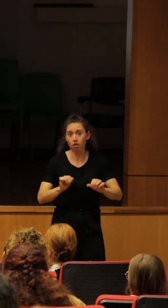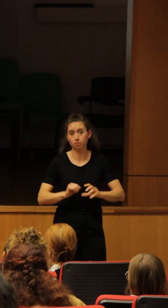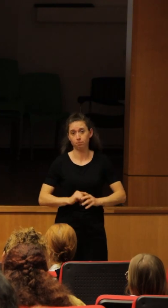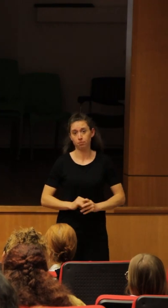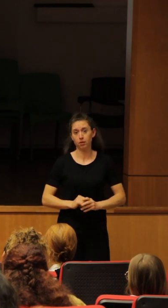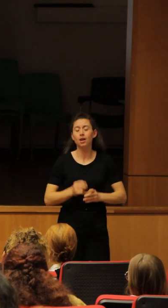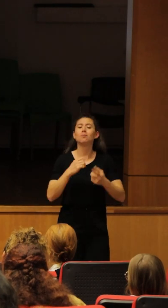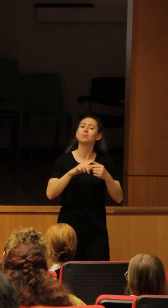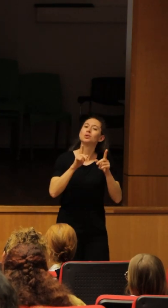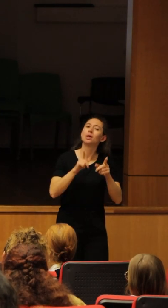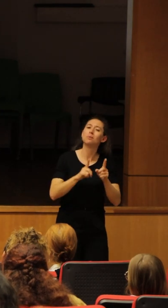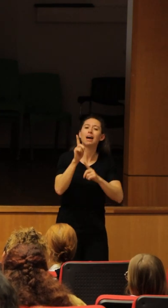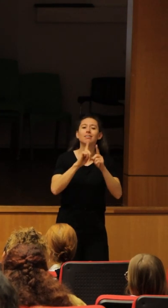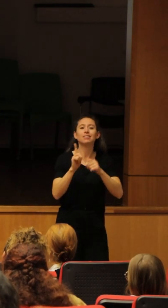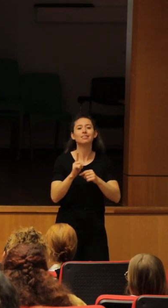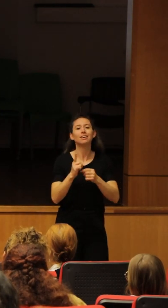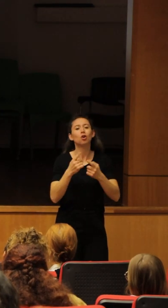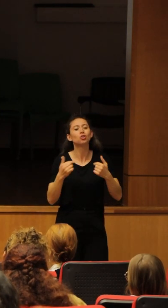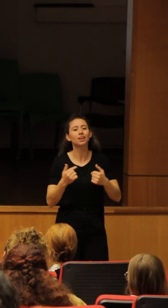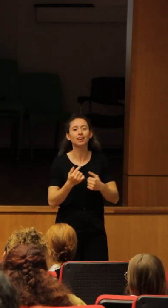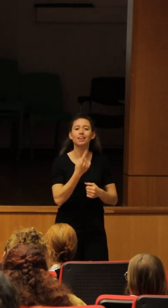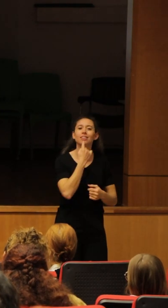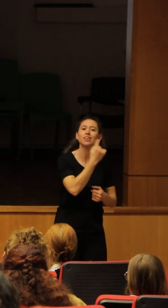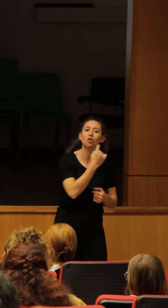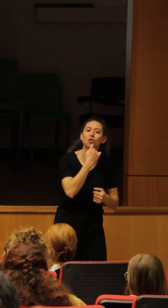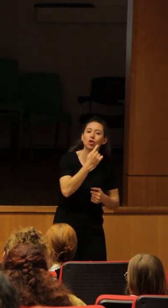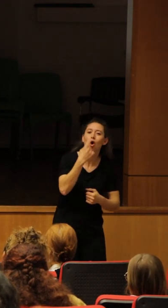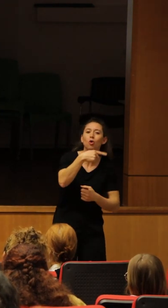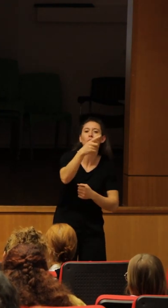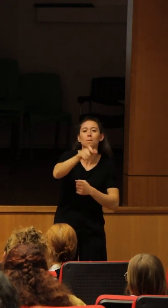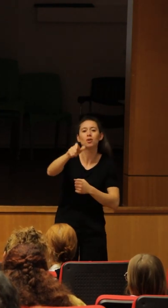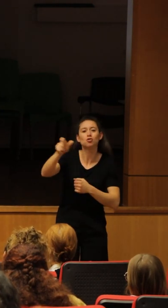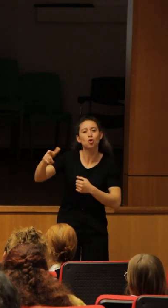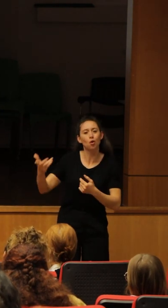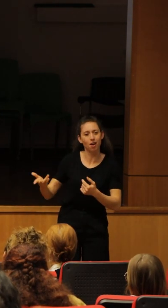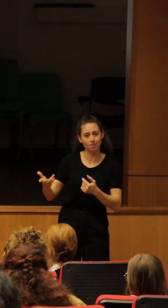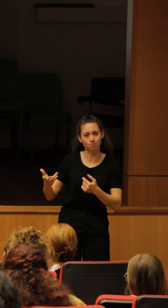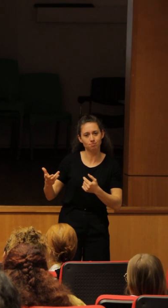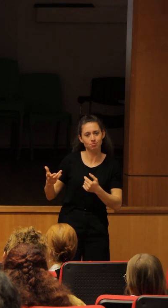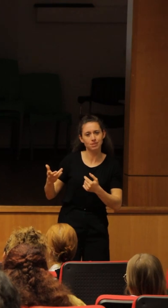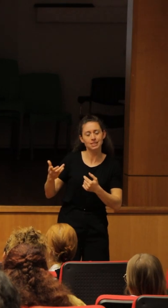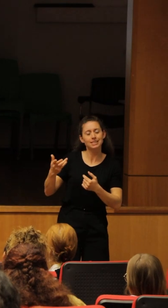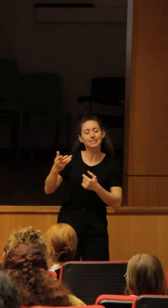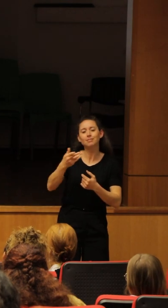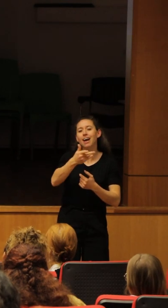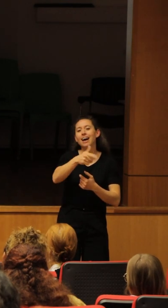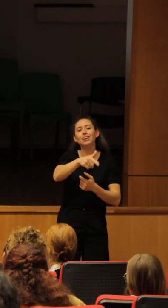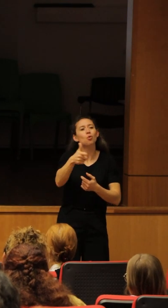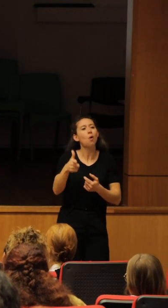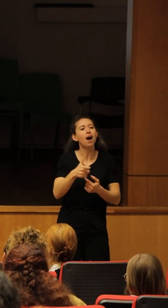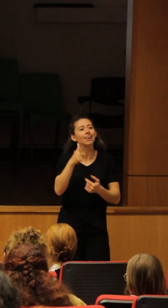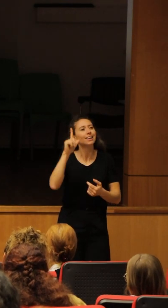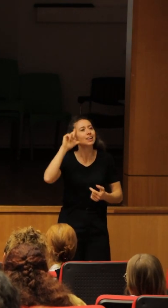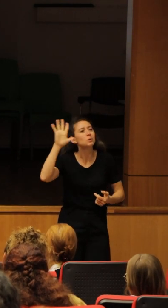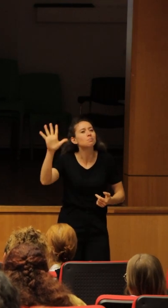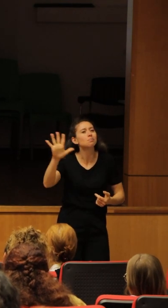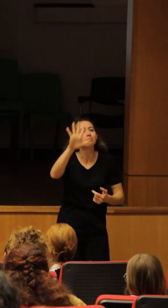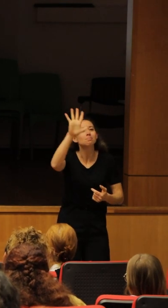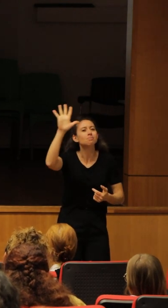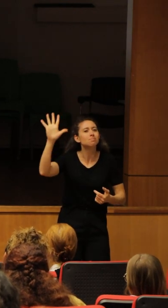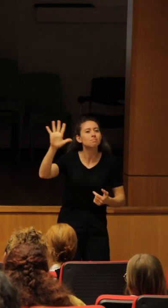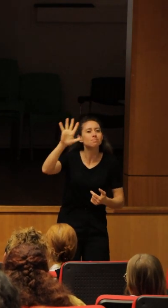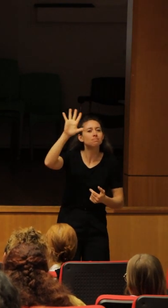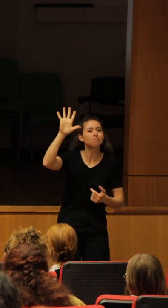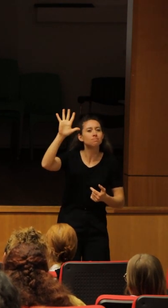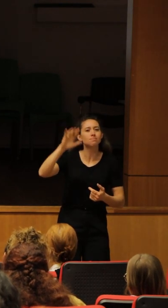everybody. Pero también es lo que uno le dice a todo el mundo. And there is no imagination involved. Y no hay ahí imaginación. And